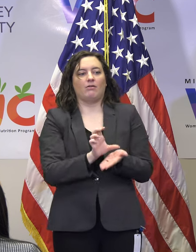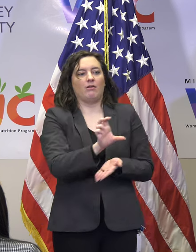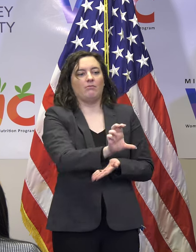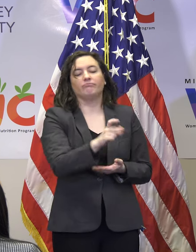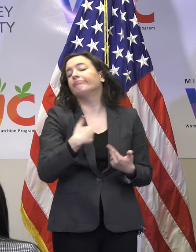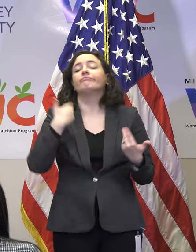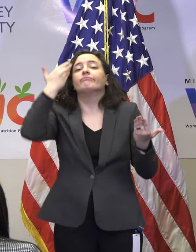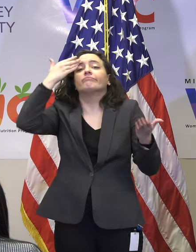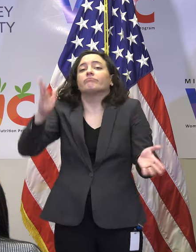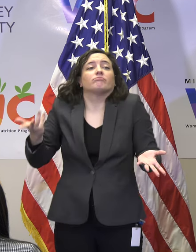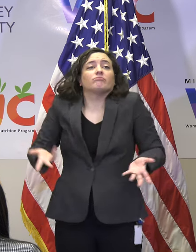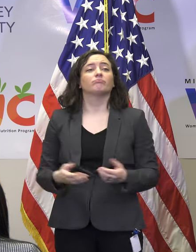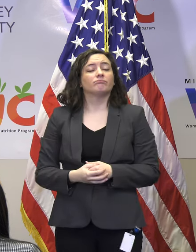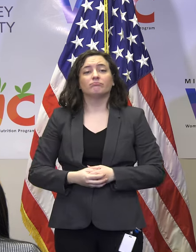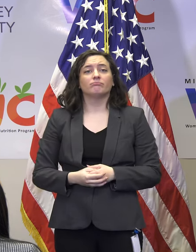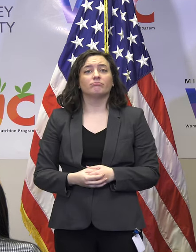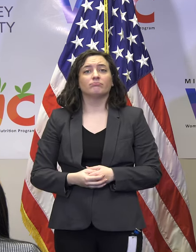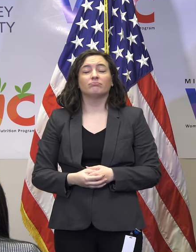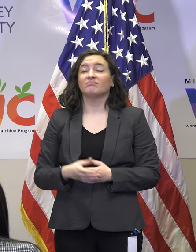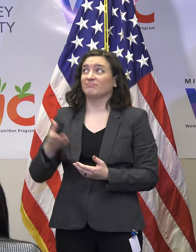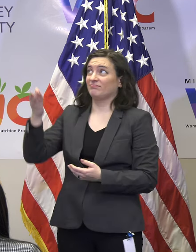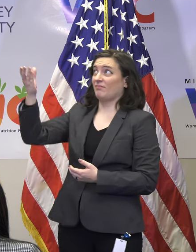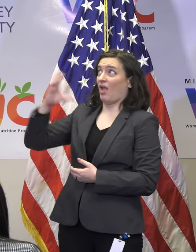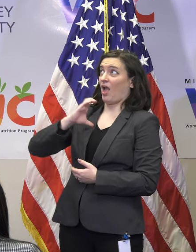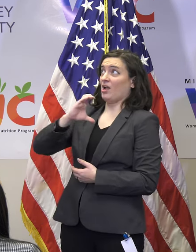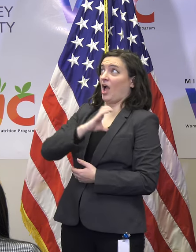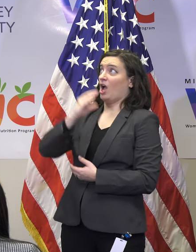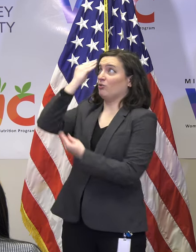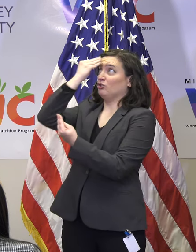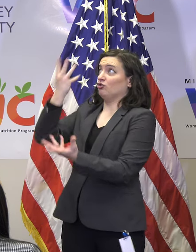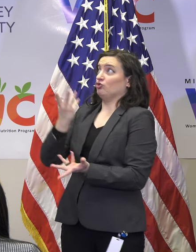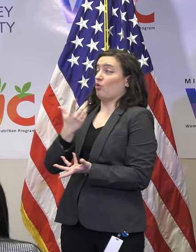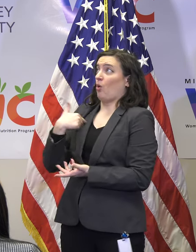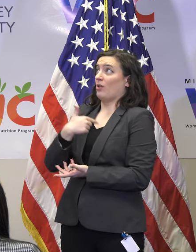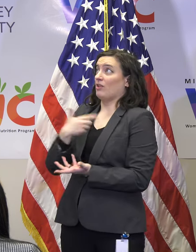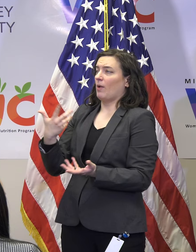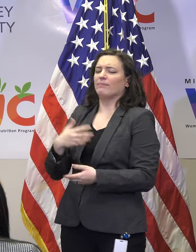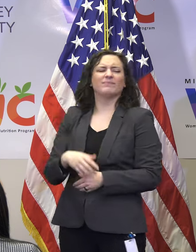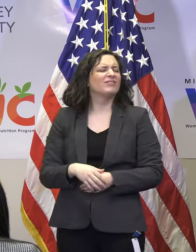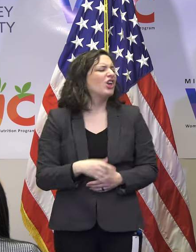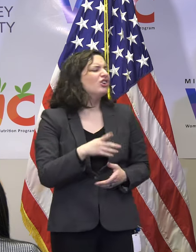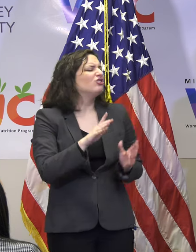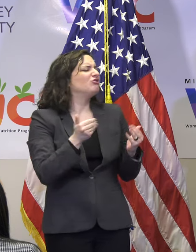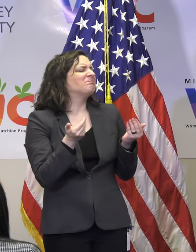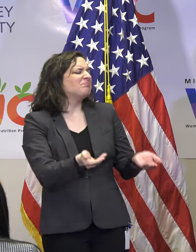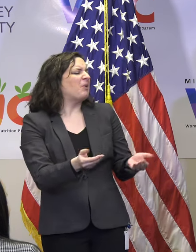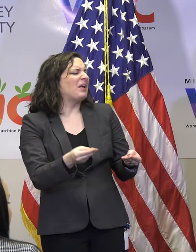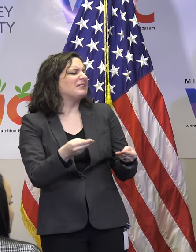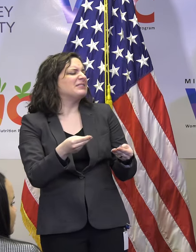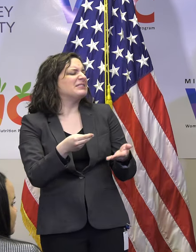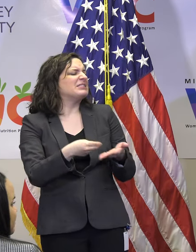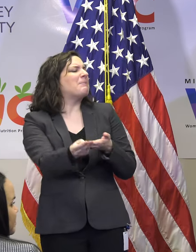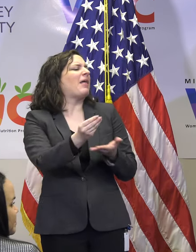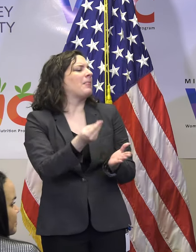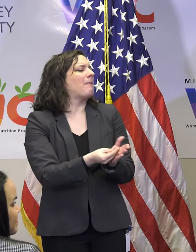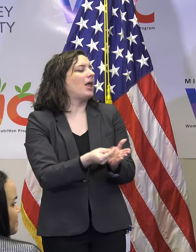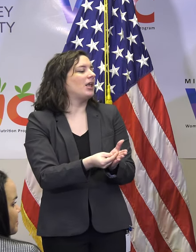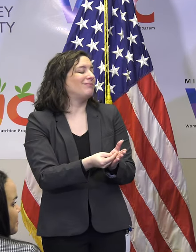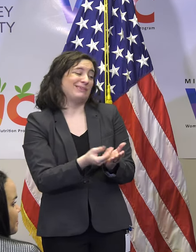year. Congress has essentially told us, spend the money as if you have it, but you may not have